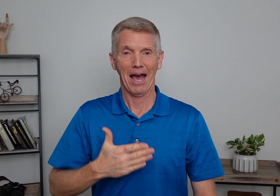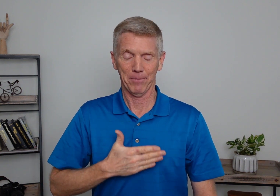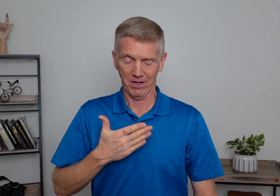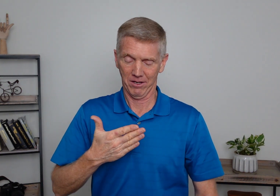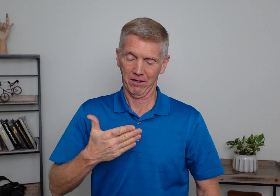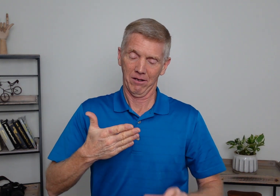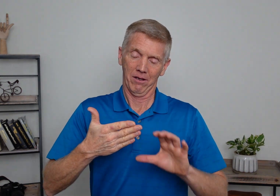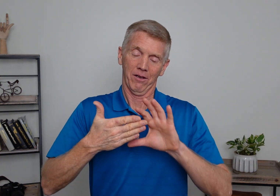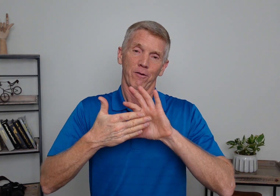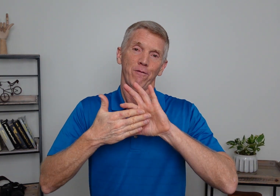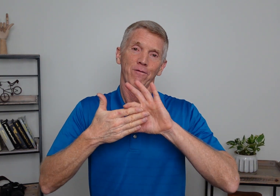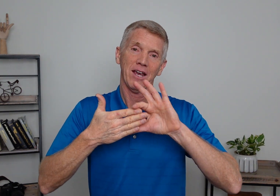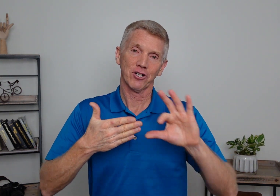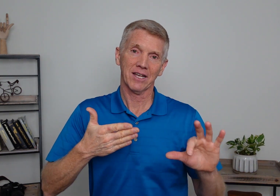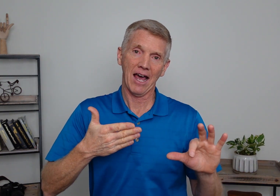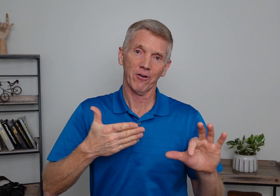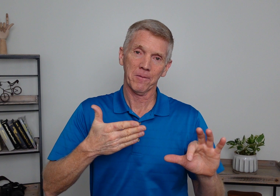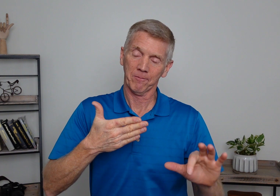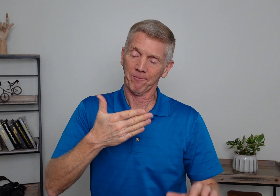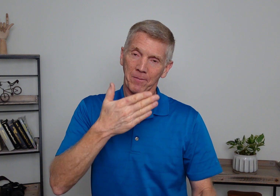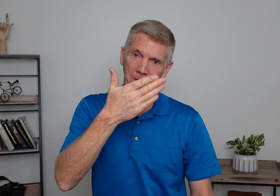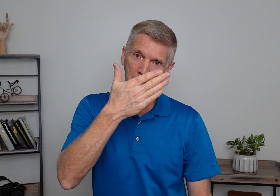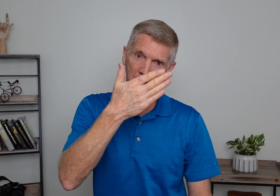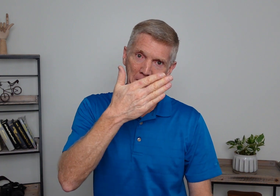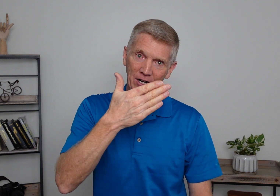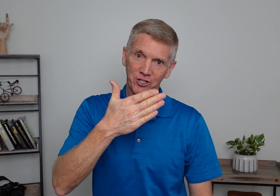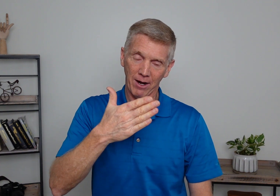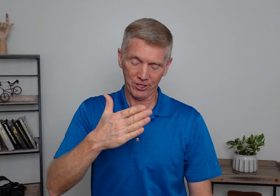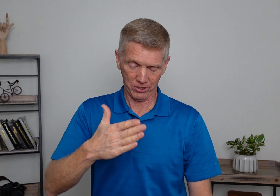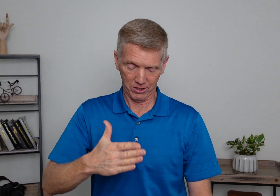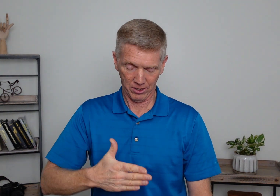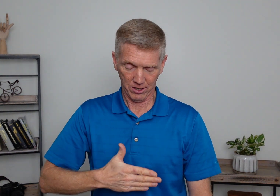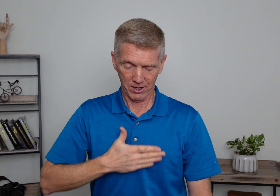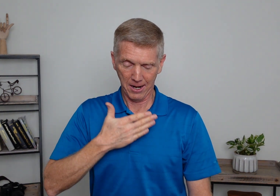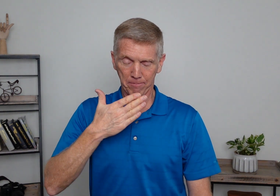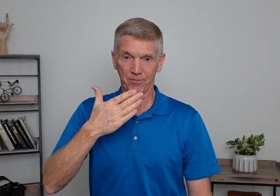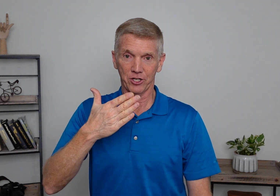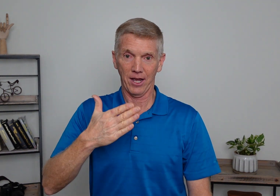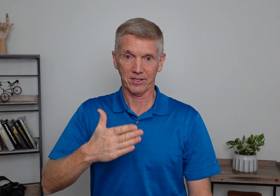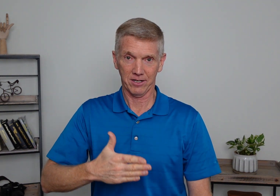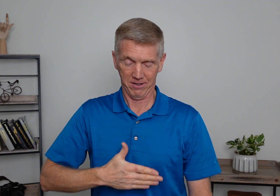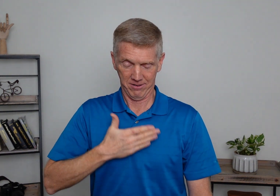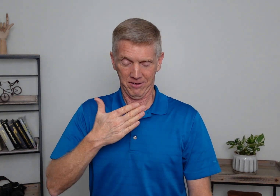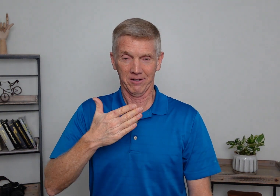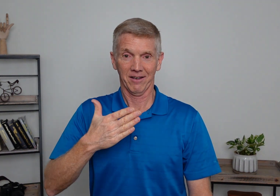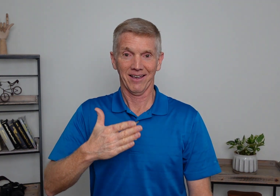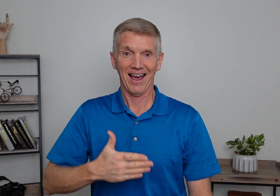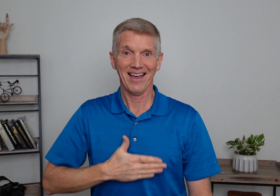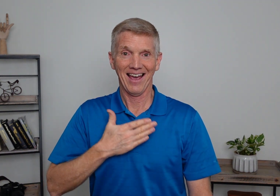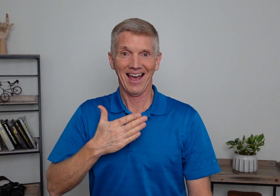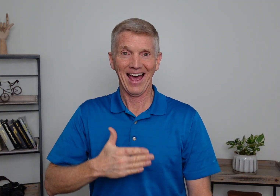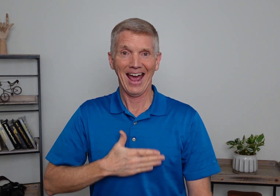happy. Fingers together, thumb outstretched, up the chest. Okay?